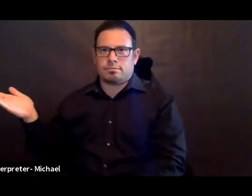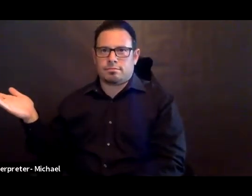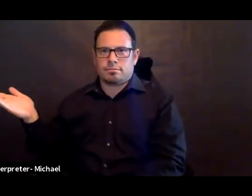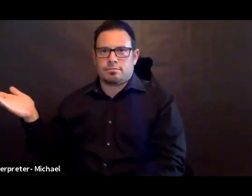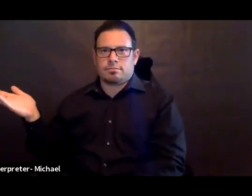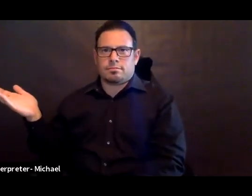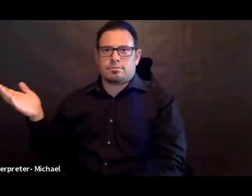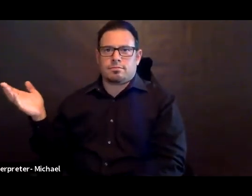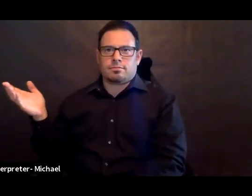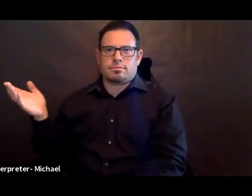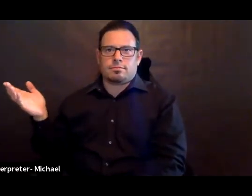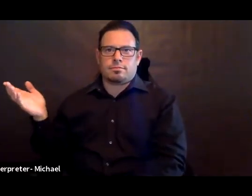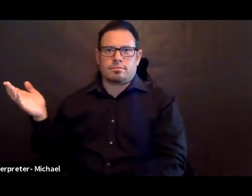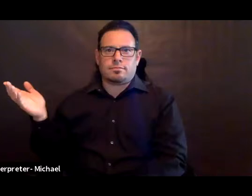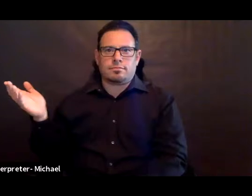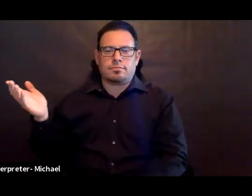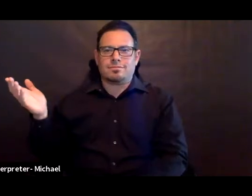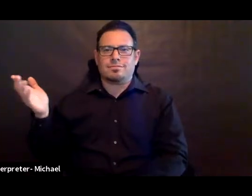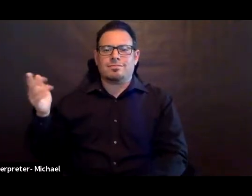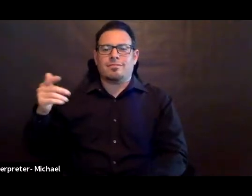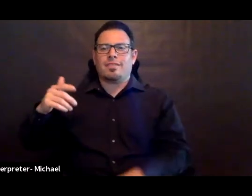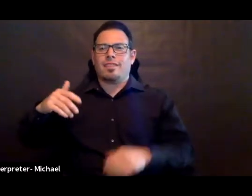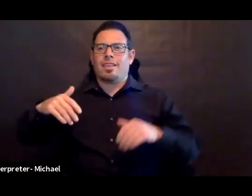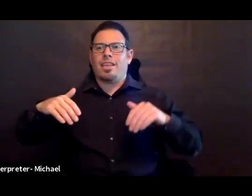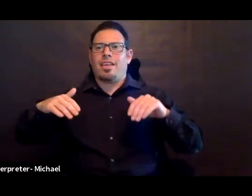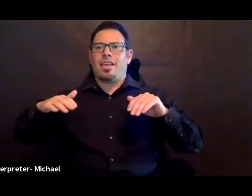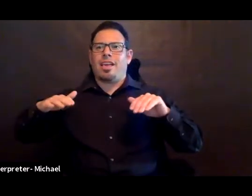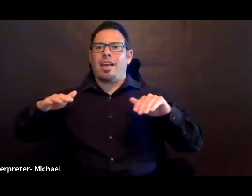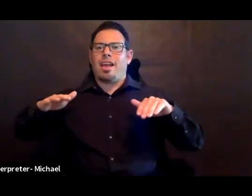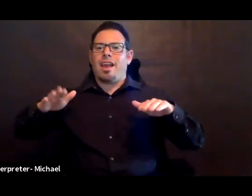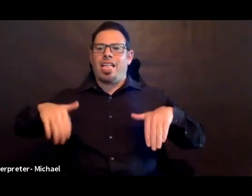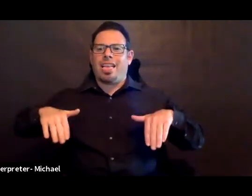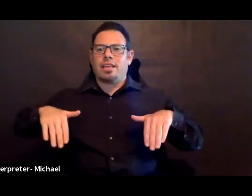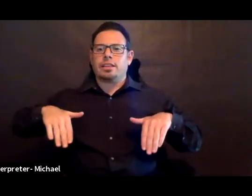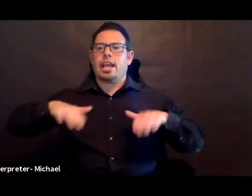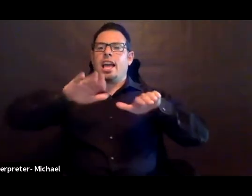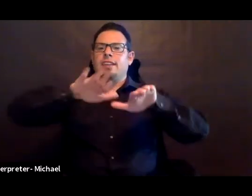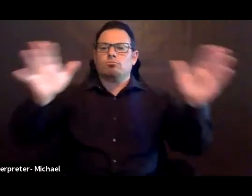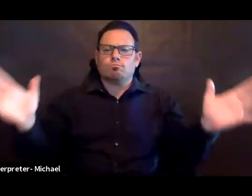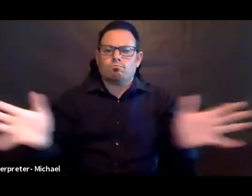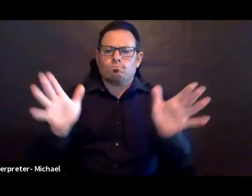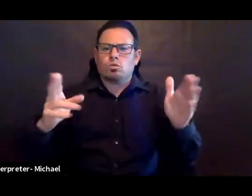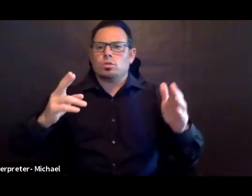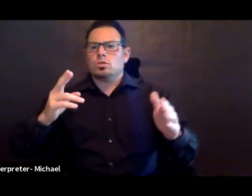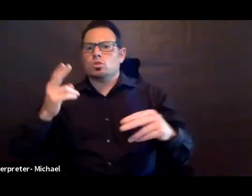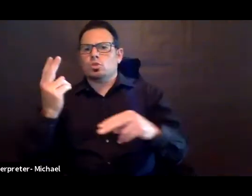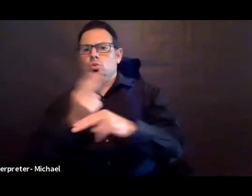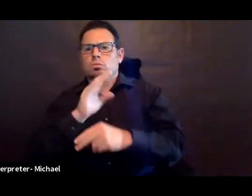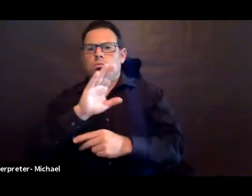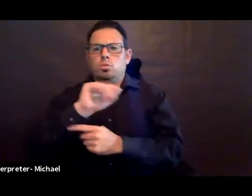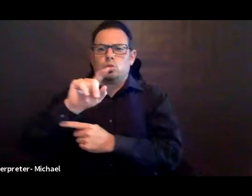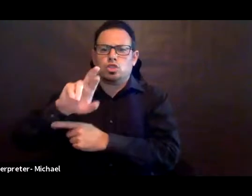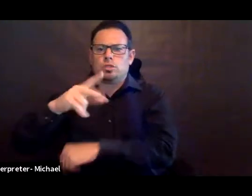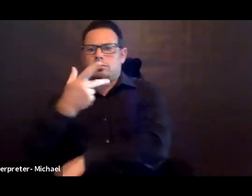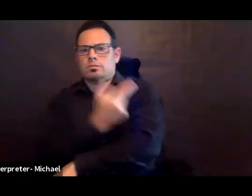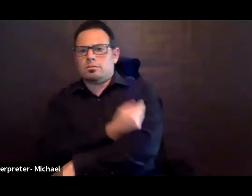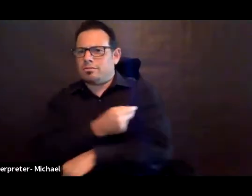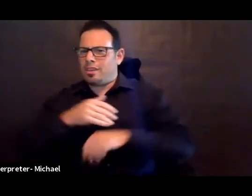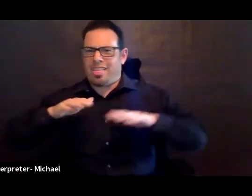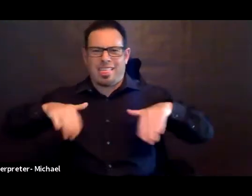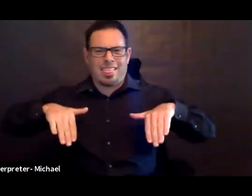were made at that meeting, and any recommendations from ACIP would follow an FDA